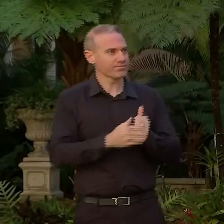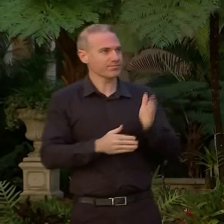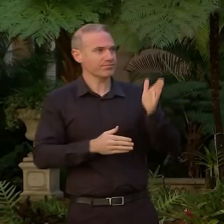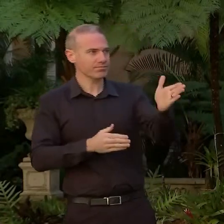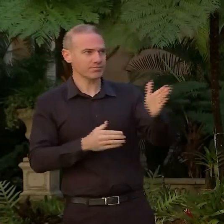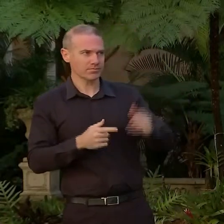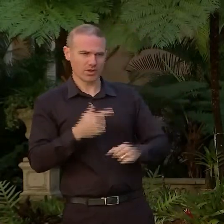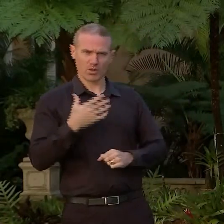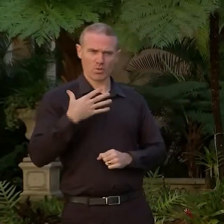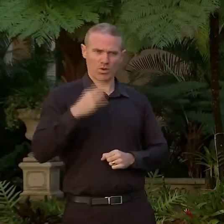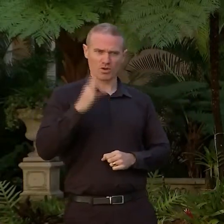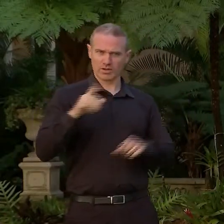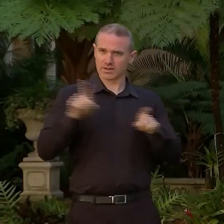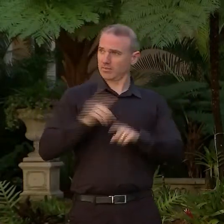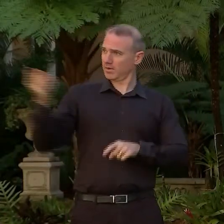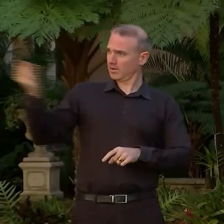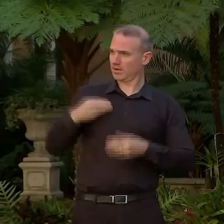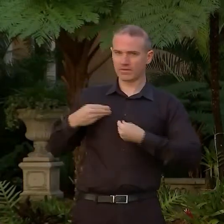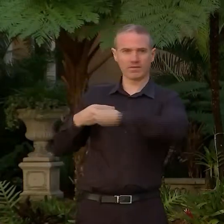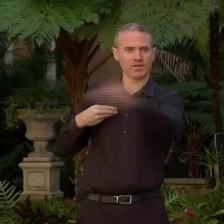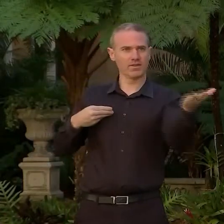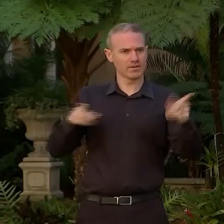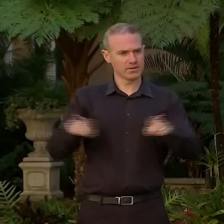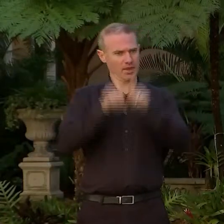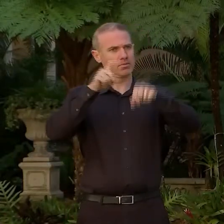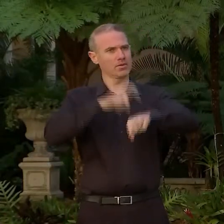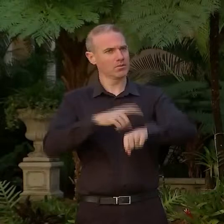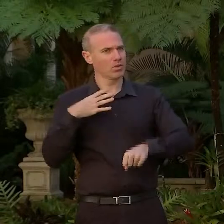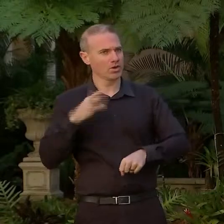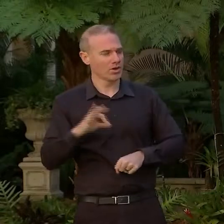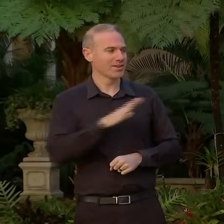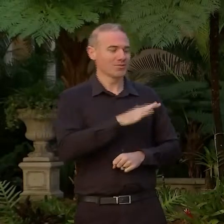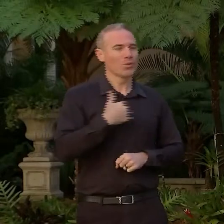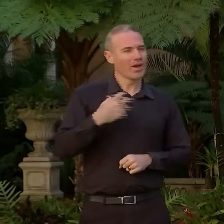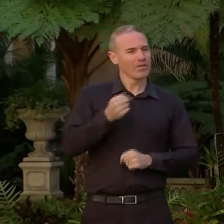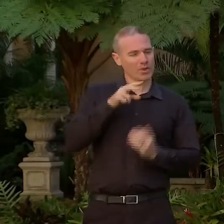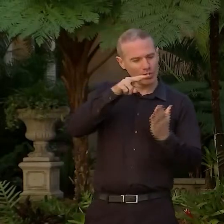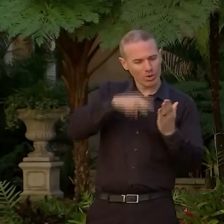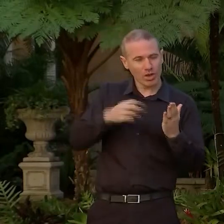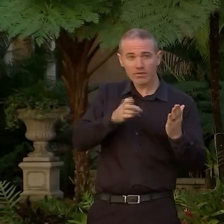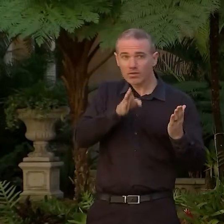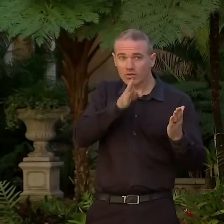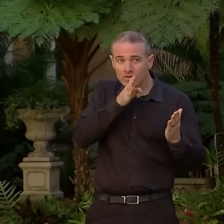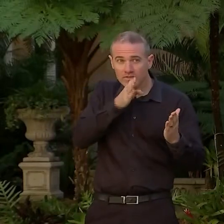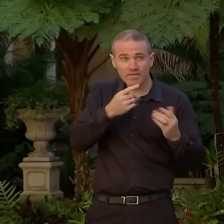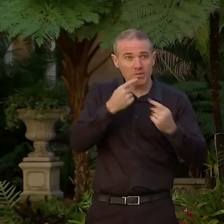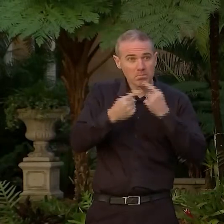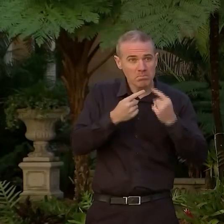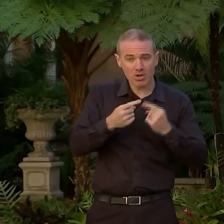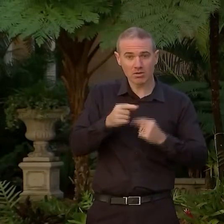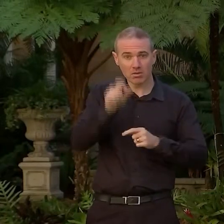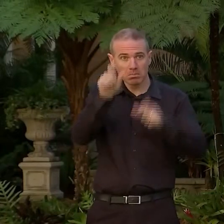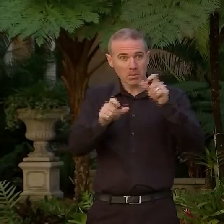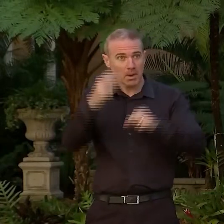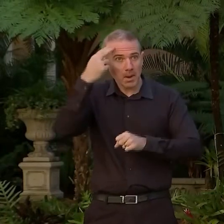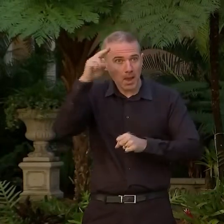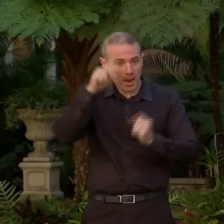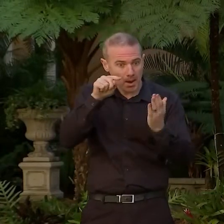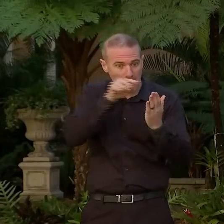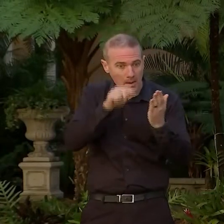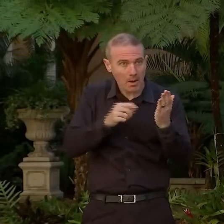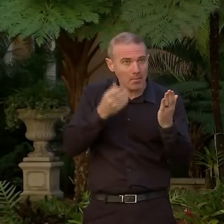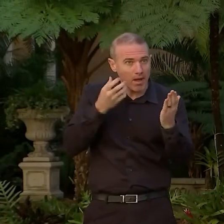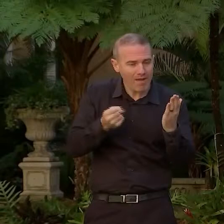get it? Look, we have to have a look at whether there's any confidential information, names of individuals, but it's appropriate